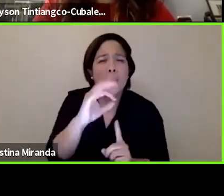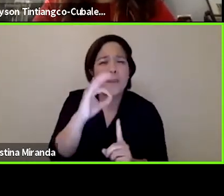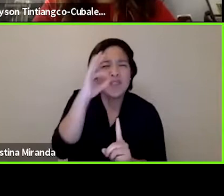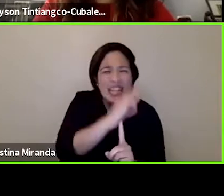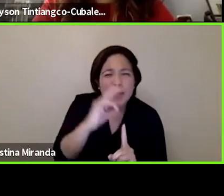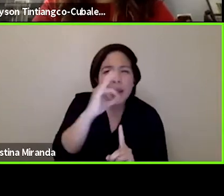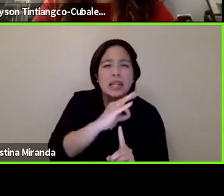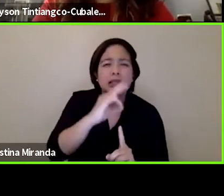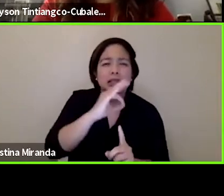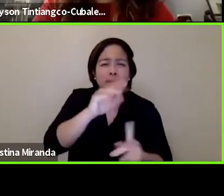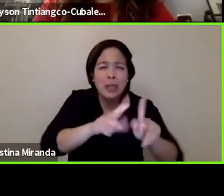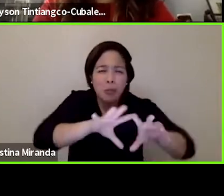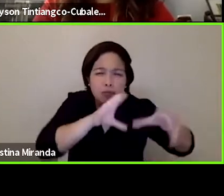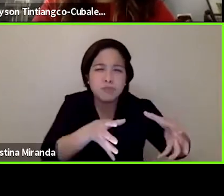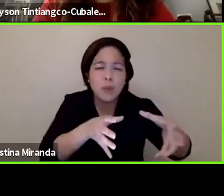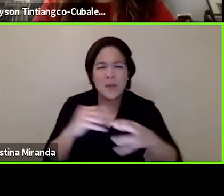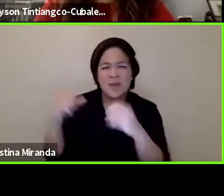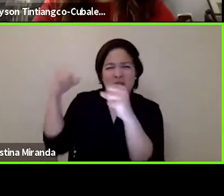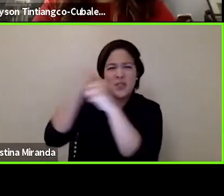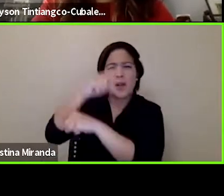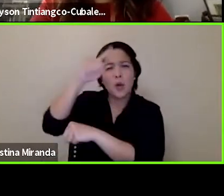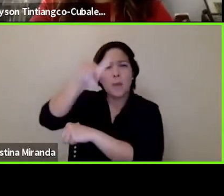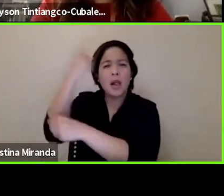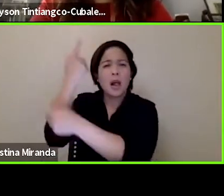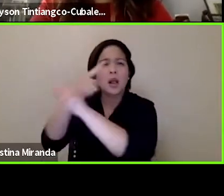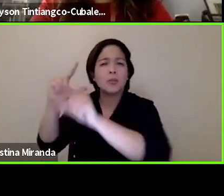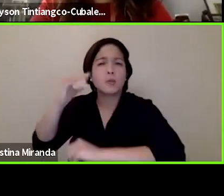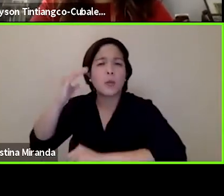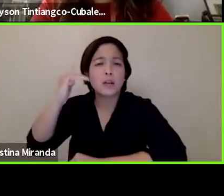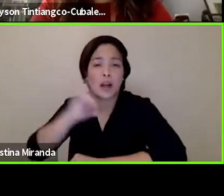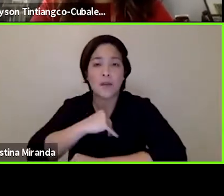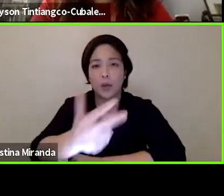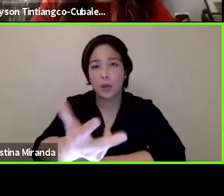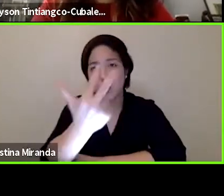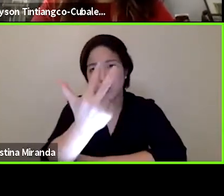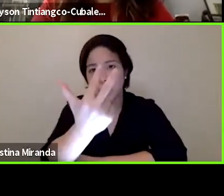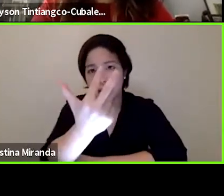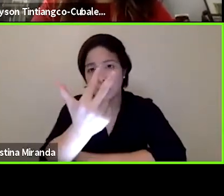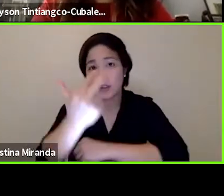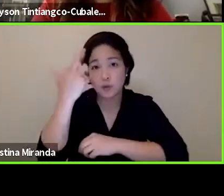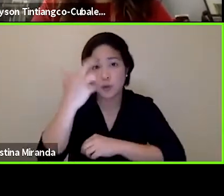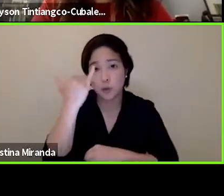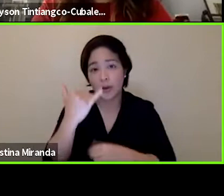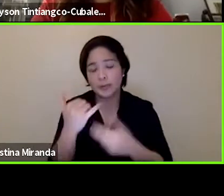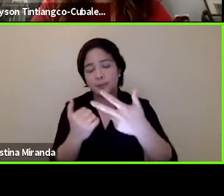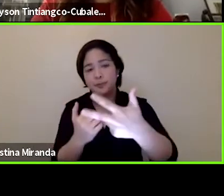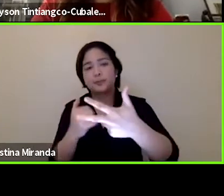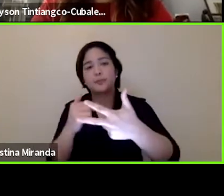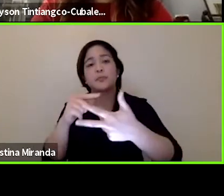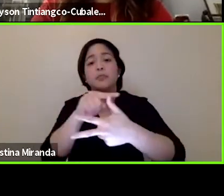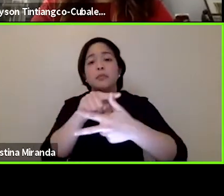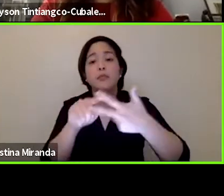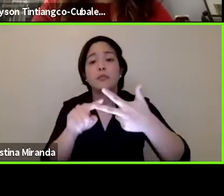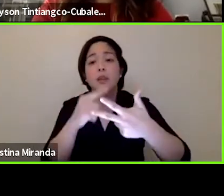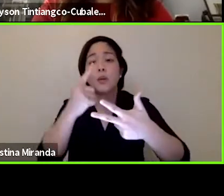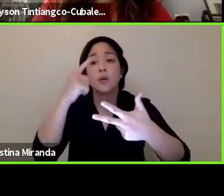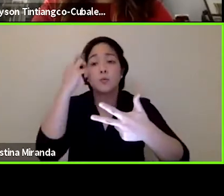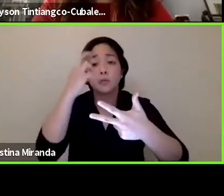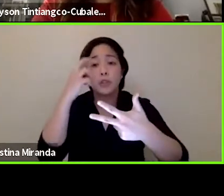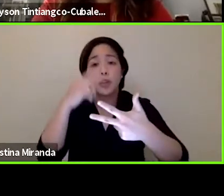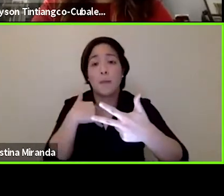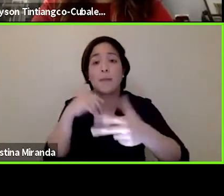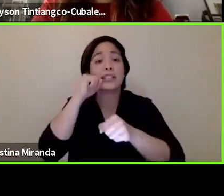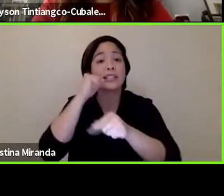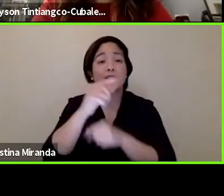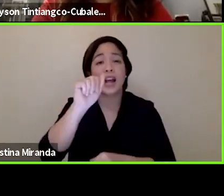Filipinas, Filipinxs fight for Black liberation? I have 3 reasons for you. One of the reasons that my sister Allison talked about